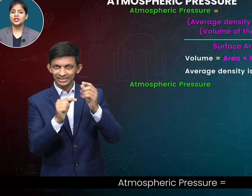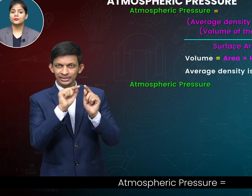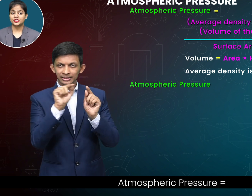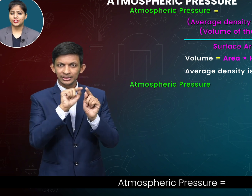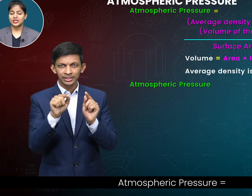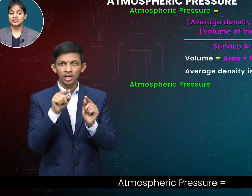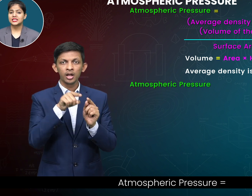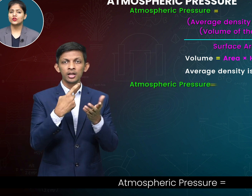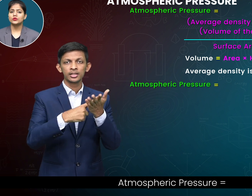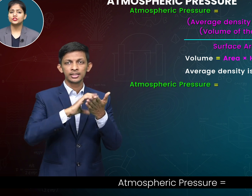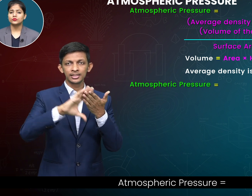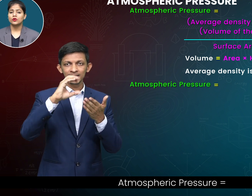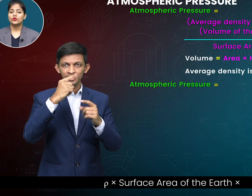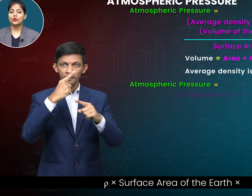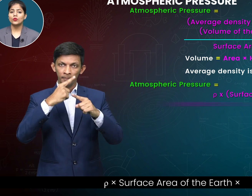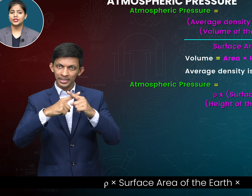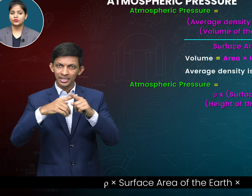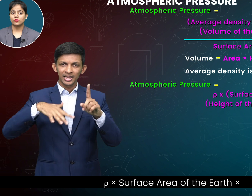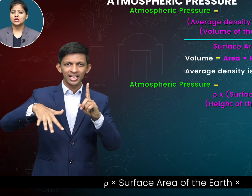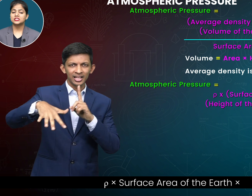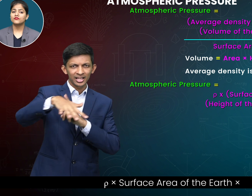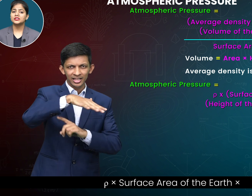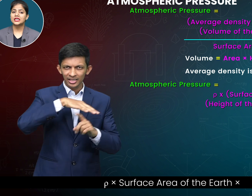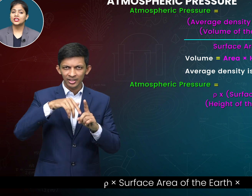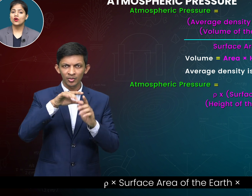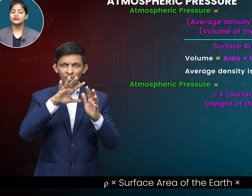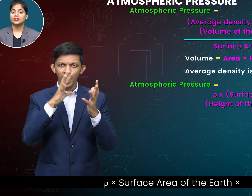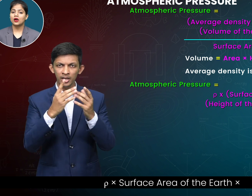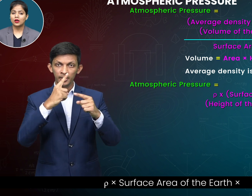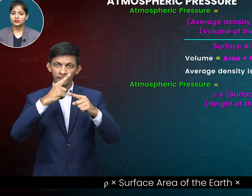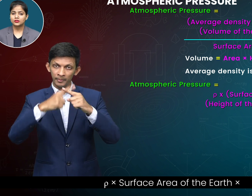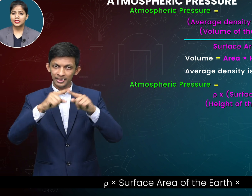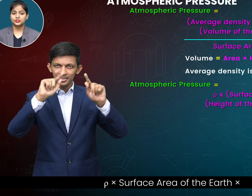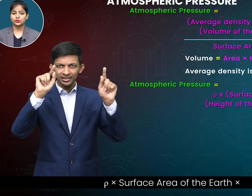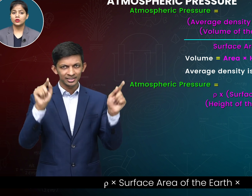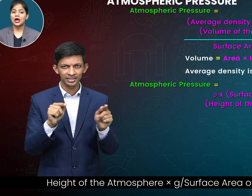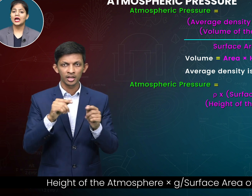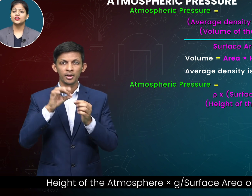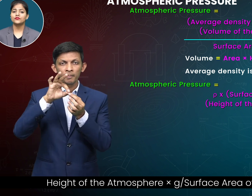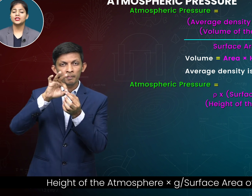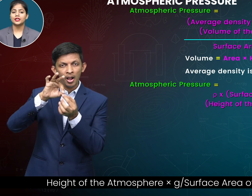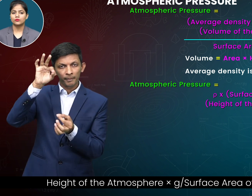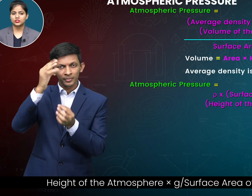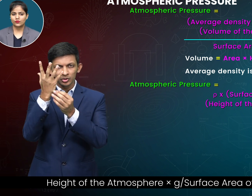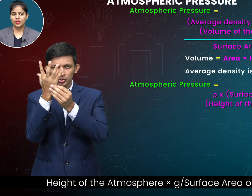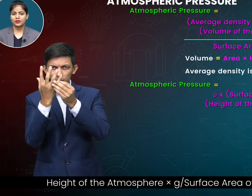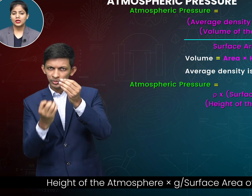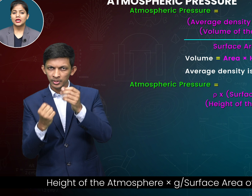Atmospheric pressure is equal to rho into surface area of the earth into height of the atmosphere